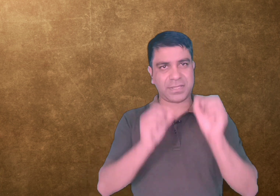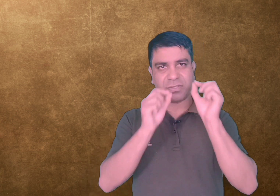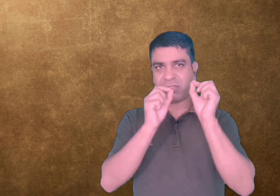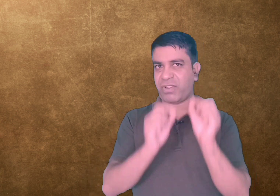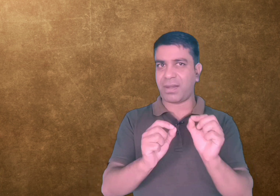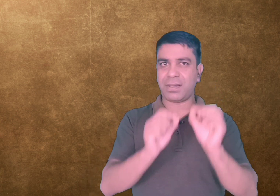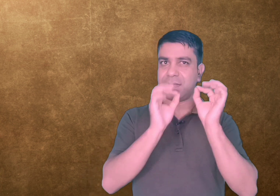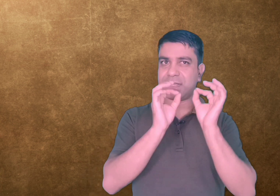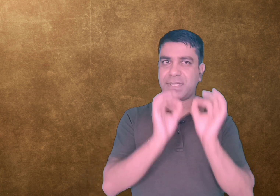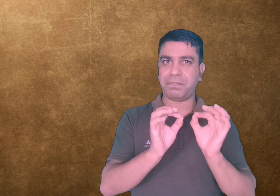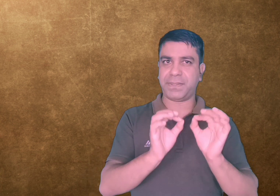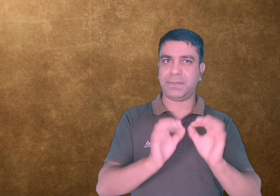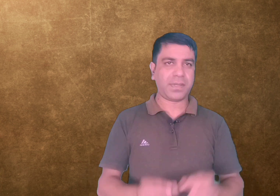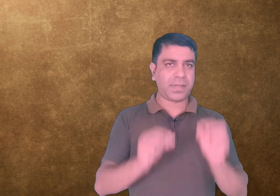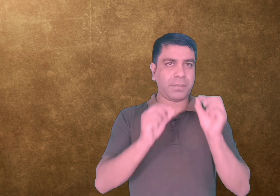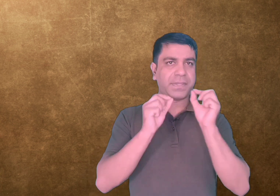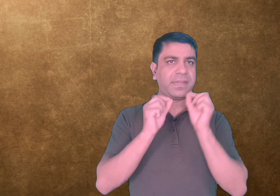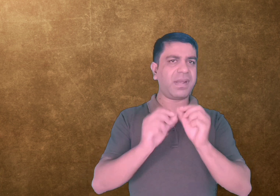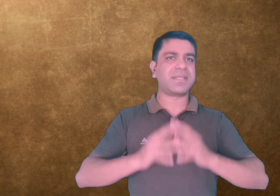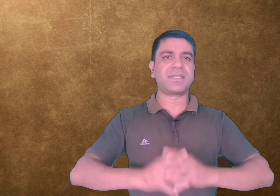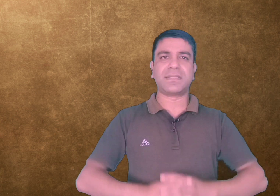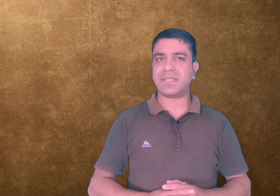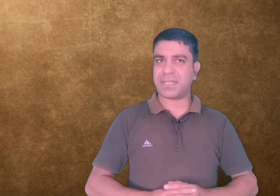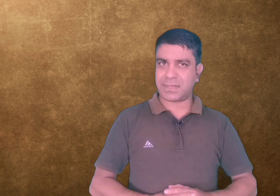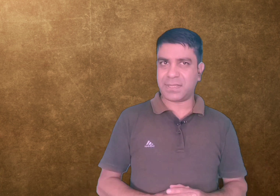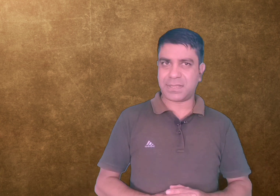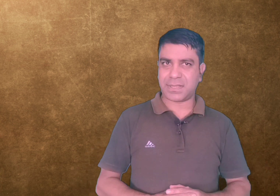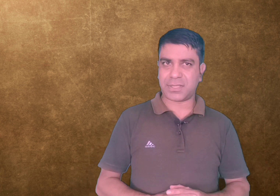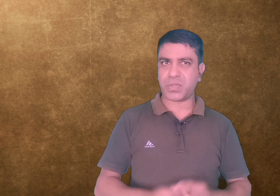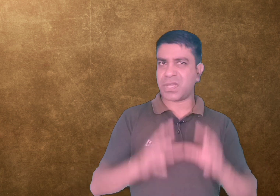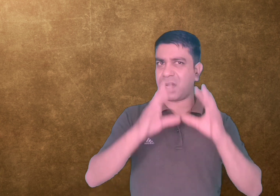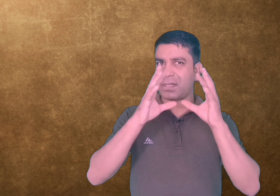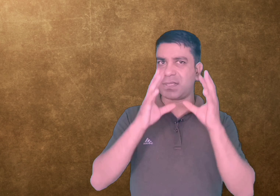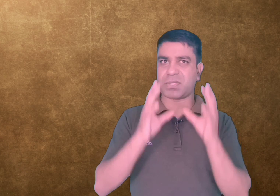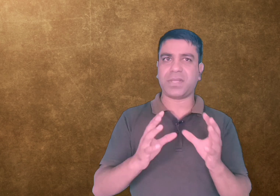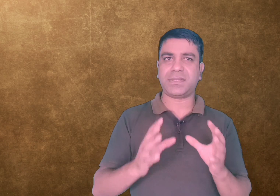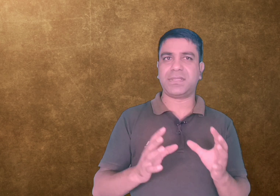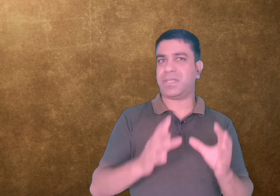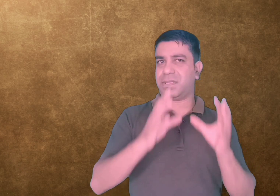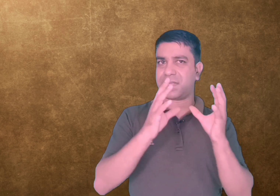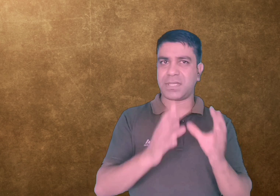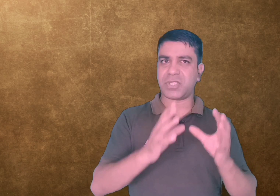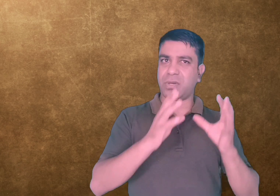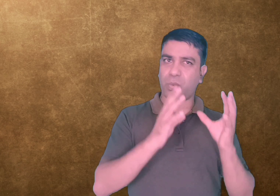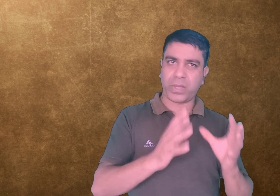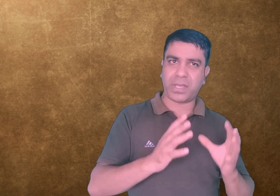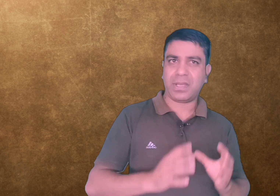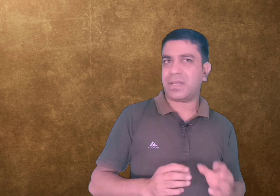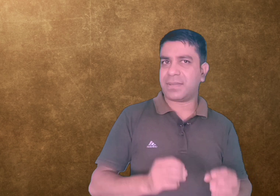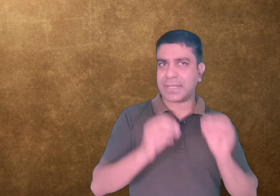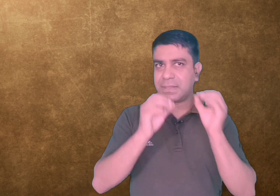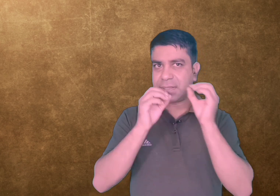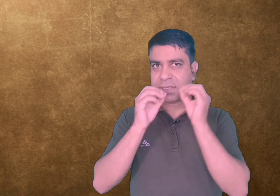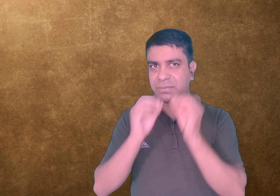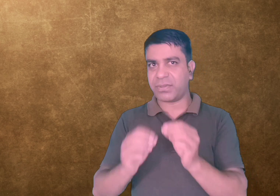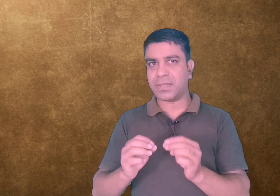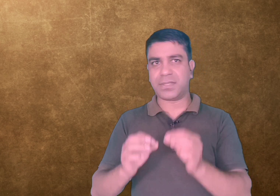is fairly simple. But there are certain sentences which are constructed in such a way that it is difficult